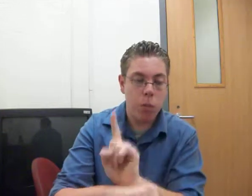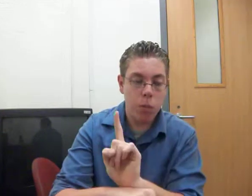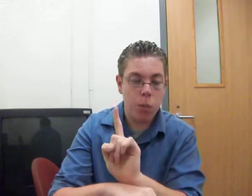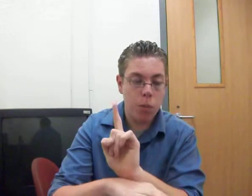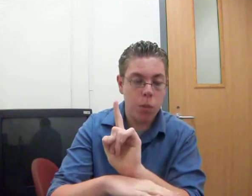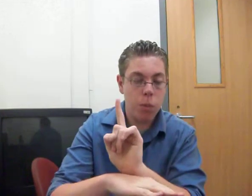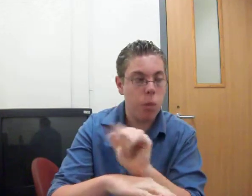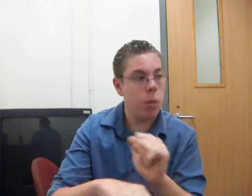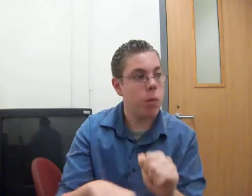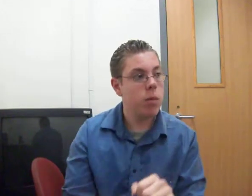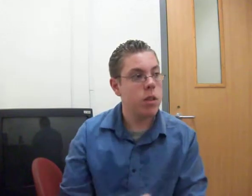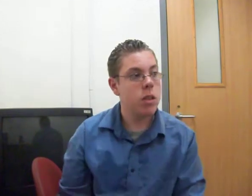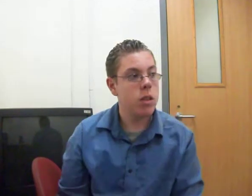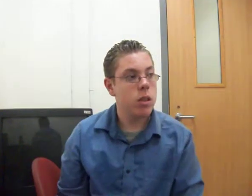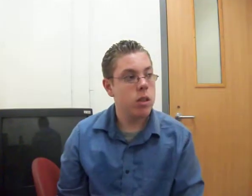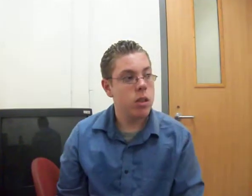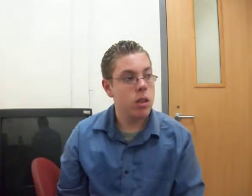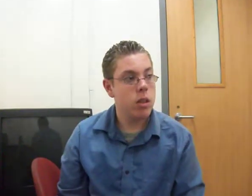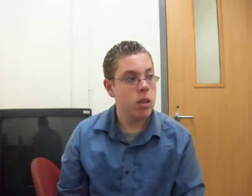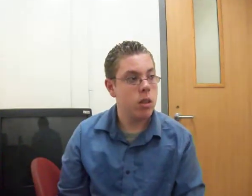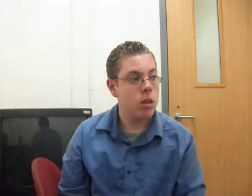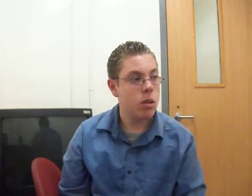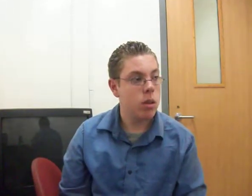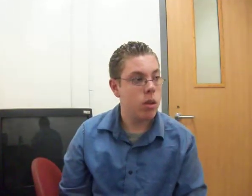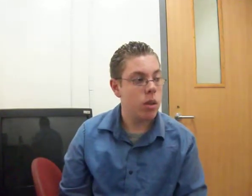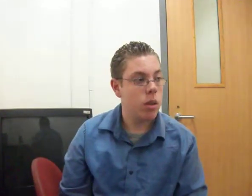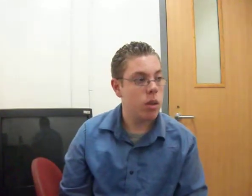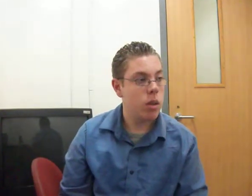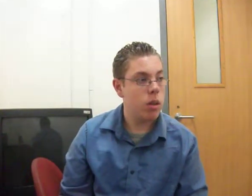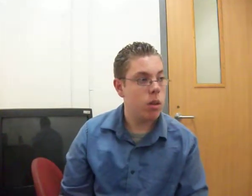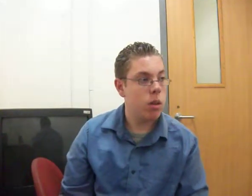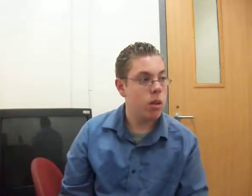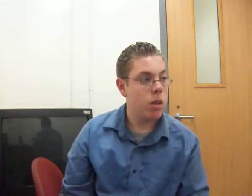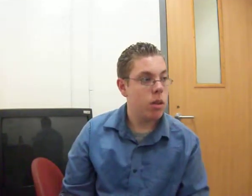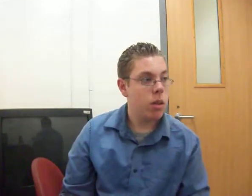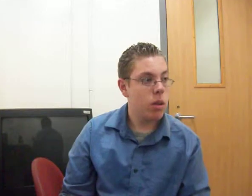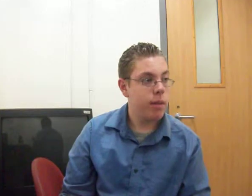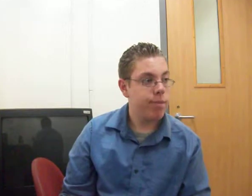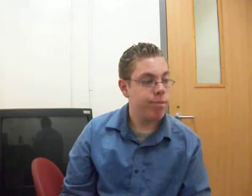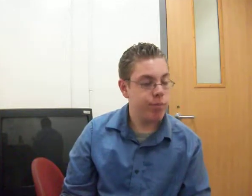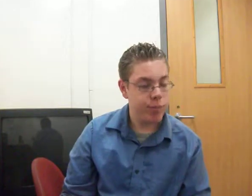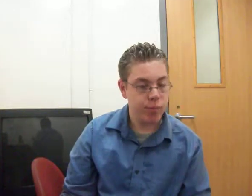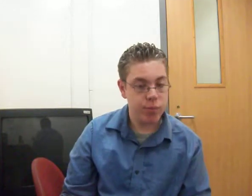and a schooner. Schooner has two masts, but the aft mast is larger than the forward mast.